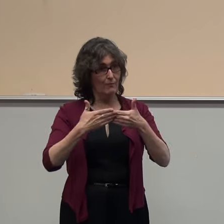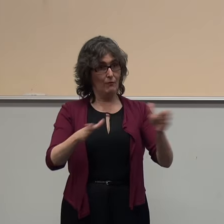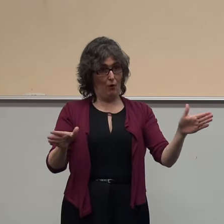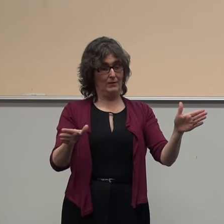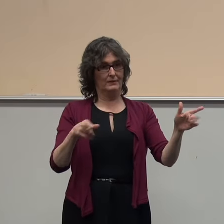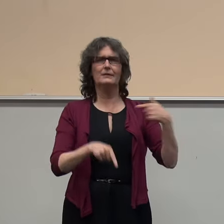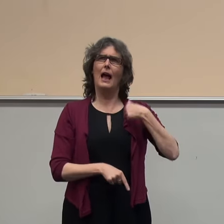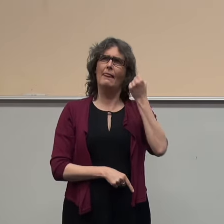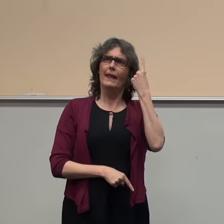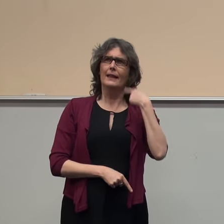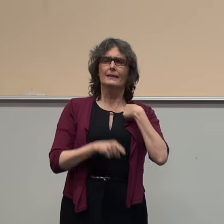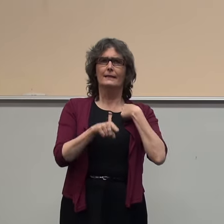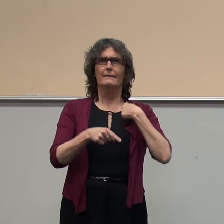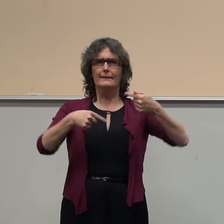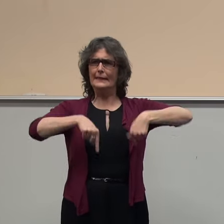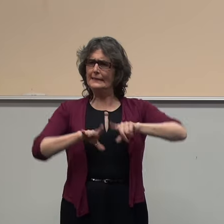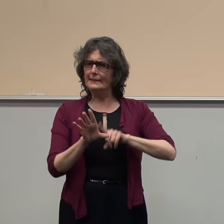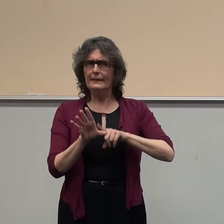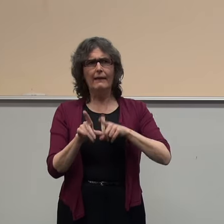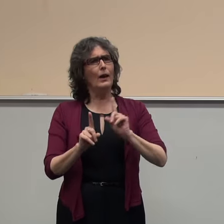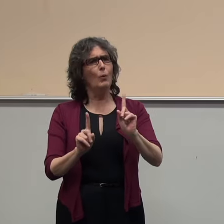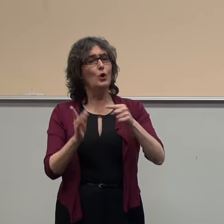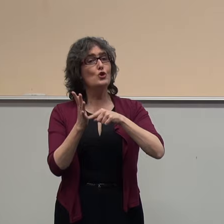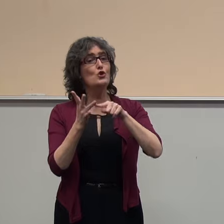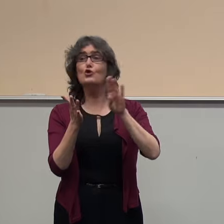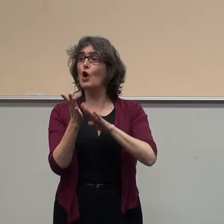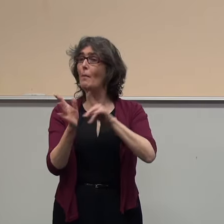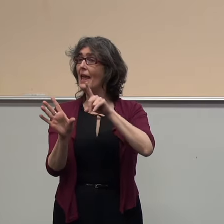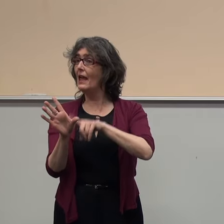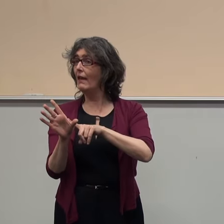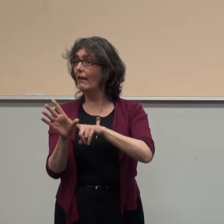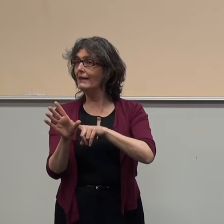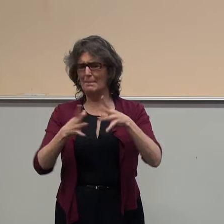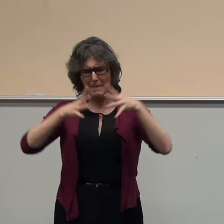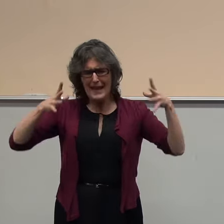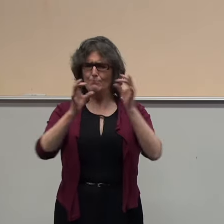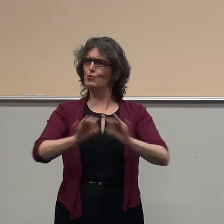Musical. No, sorry, this year's, I think, is Tommy the Musical. It's certainly a massive musical.